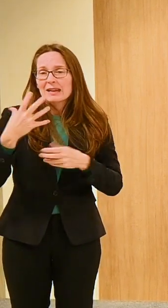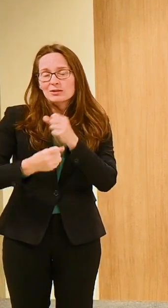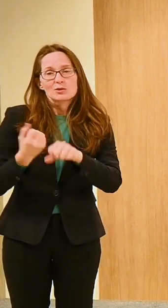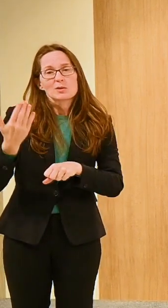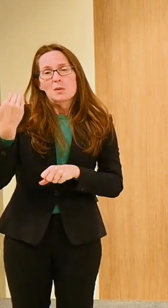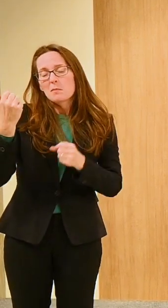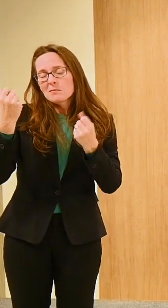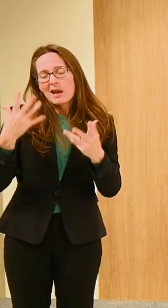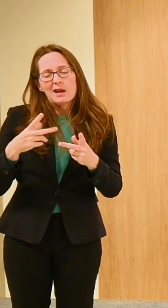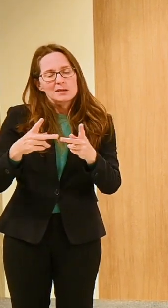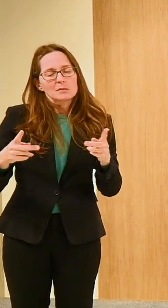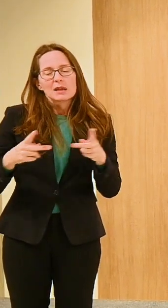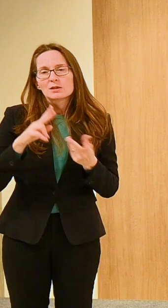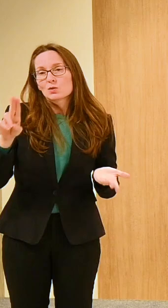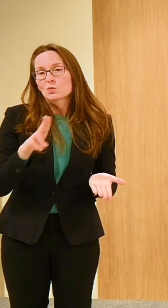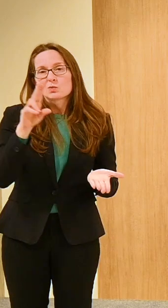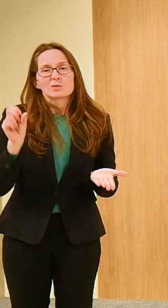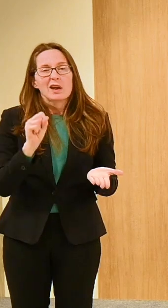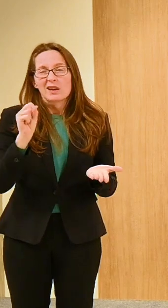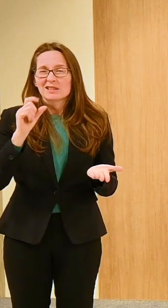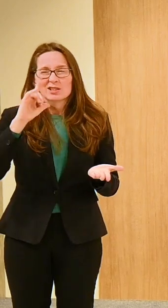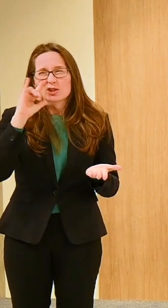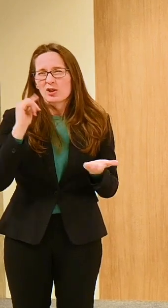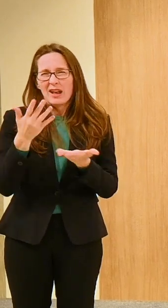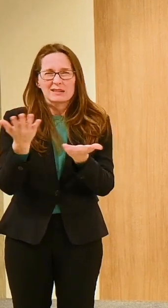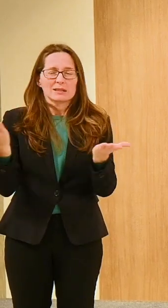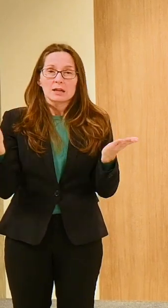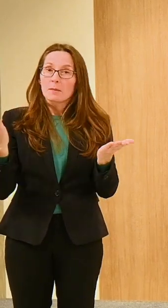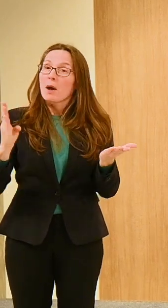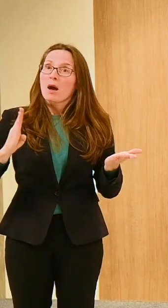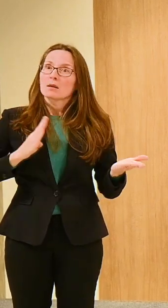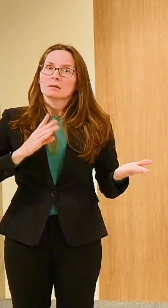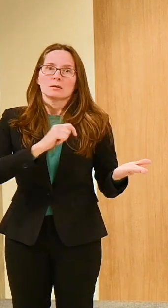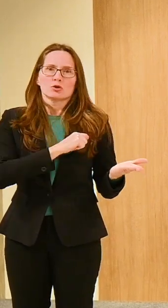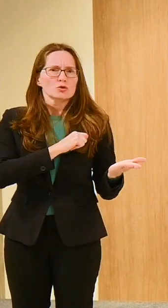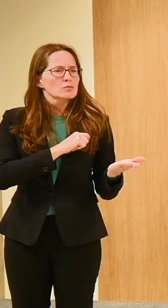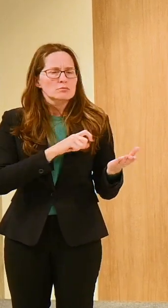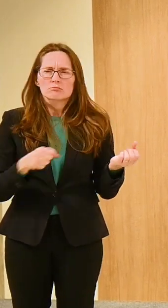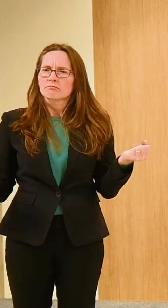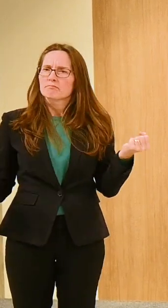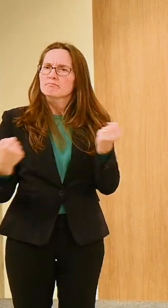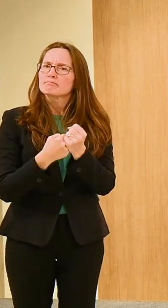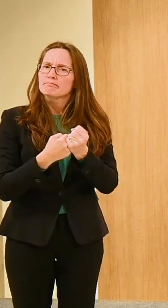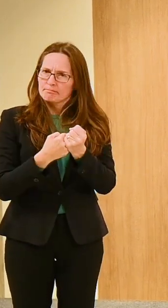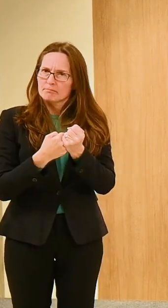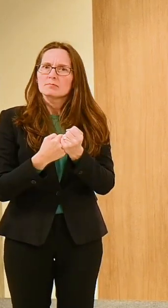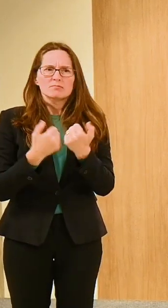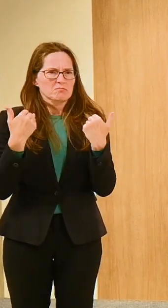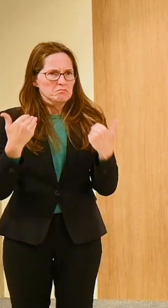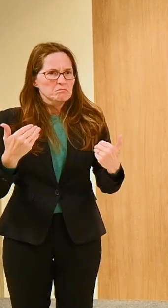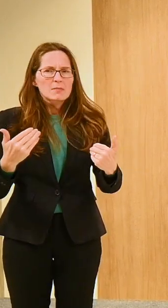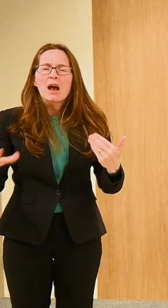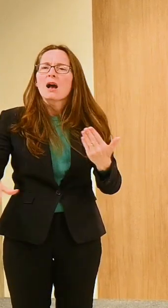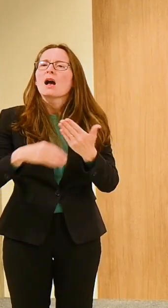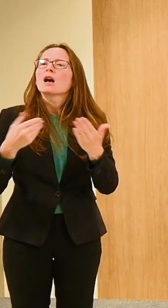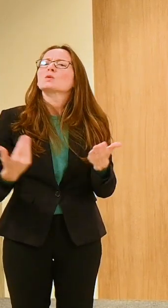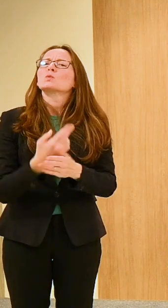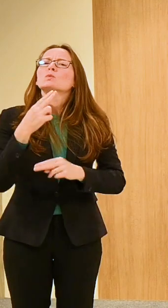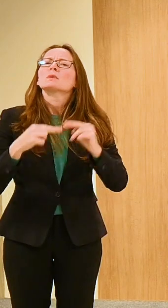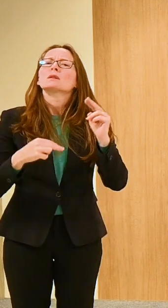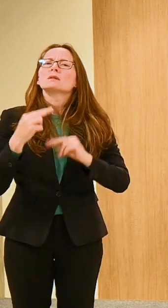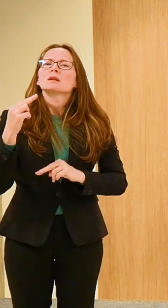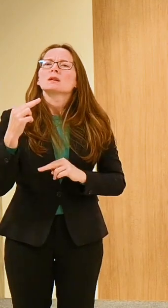in, and the Board of Trustees was very supportive and said, build a new building, the 2 West building, we have a brand new unit, state of the art,